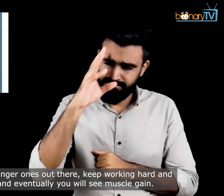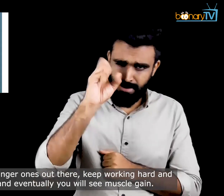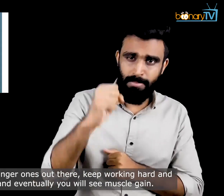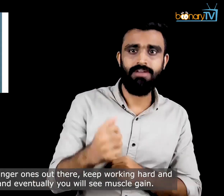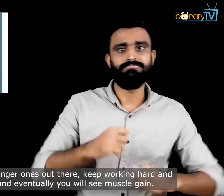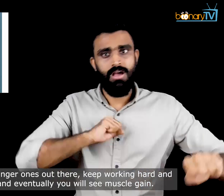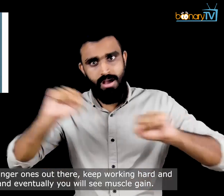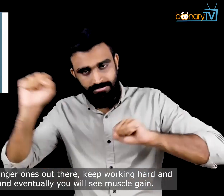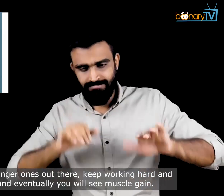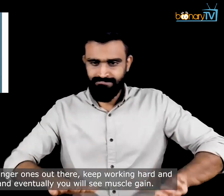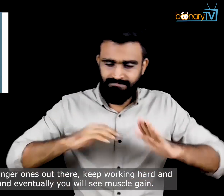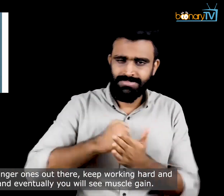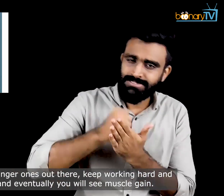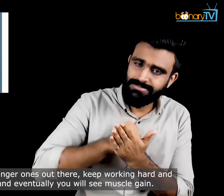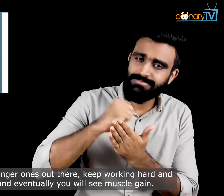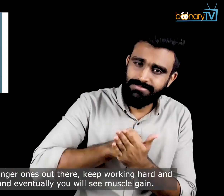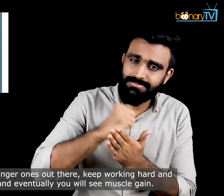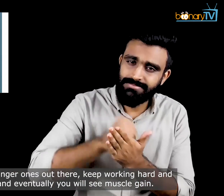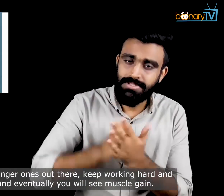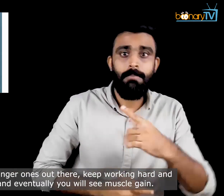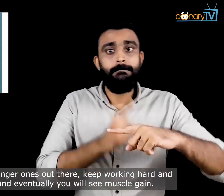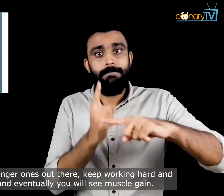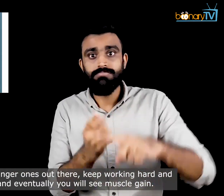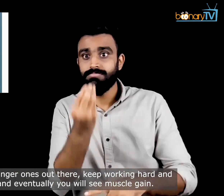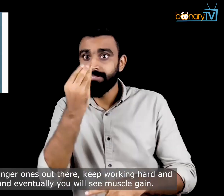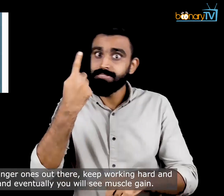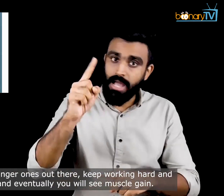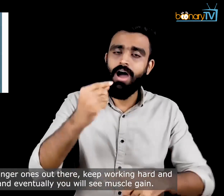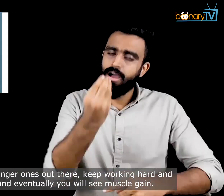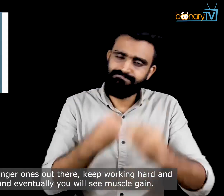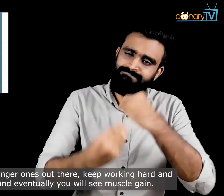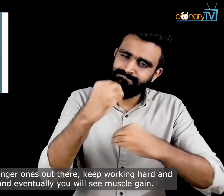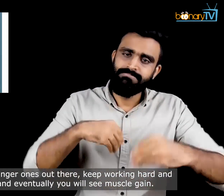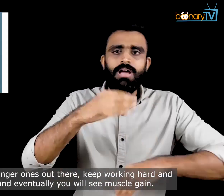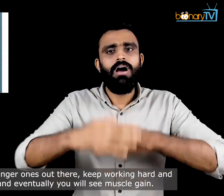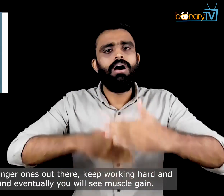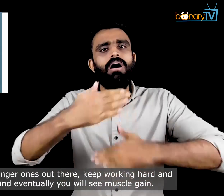keep working hard and eat right and eventually you will see muscle gain